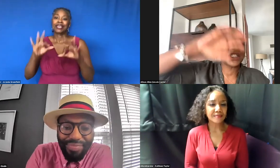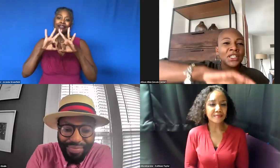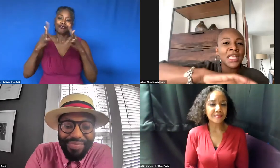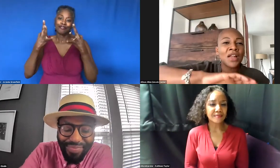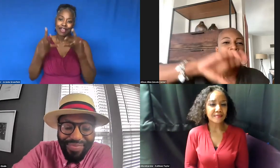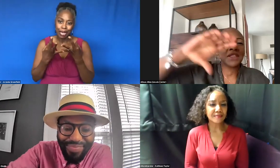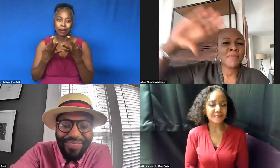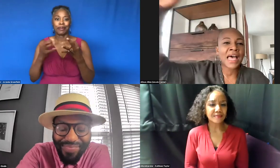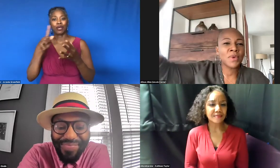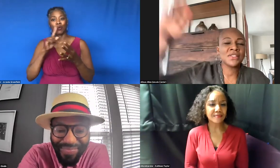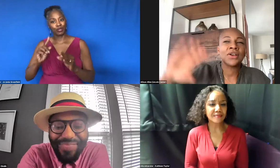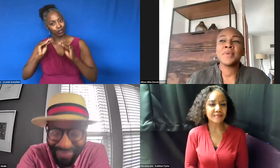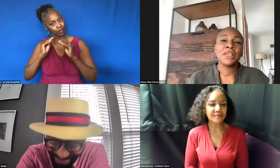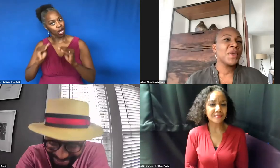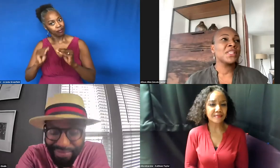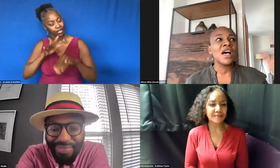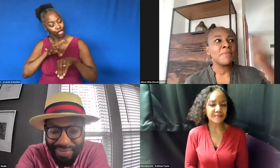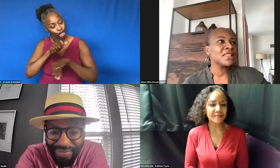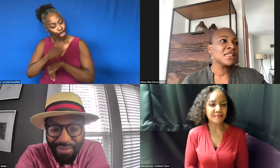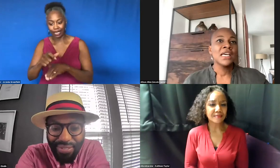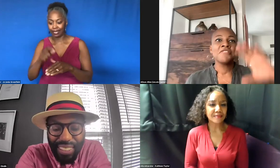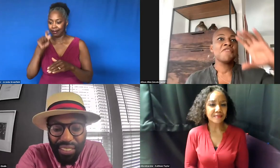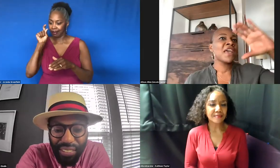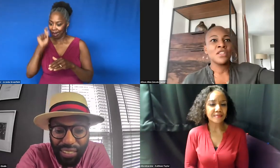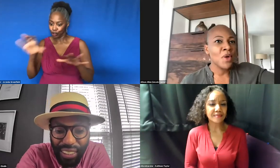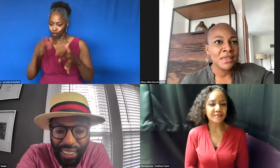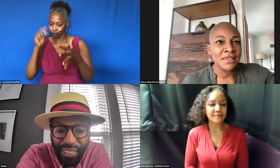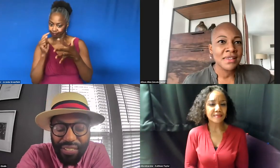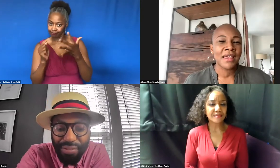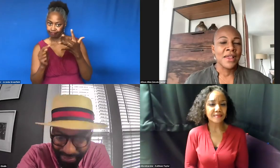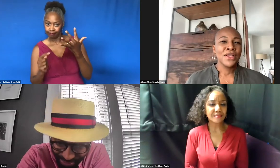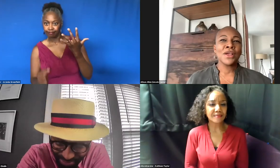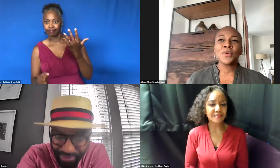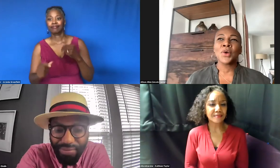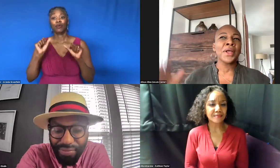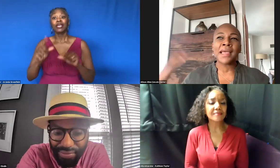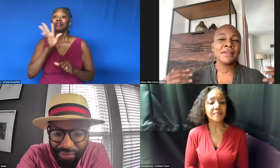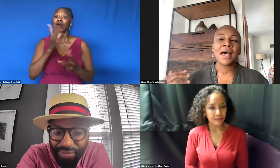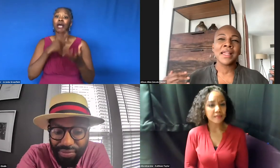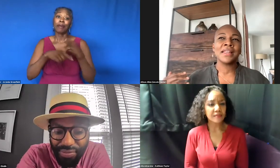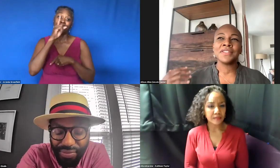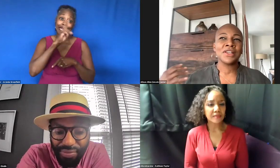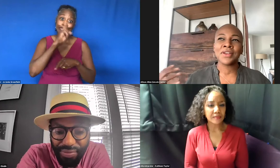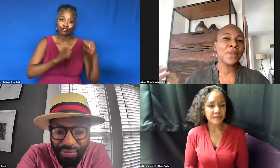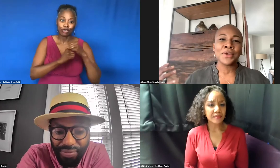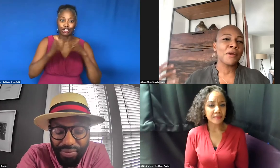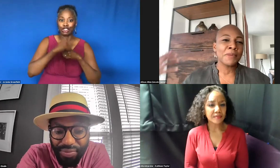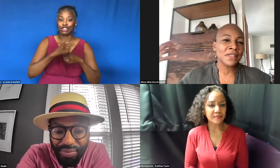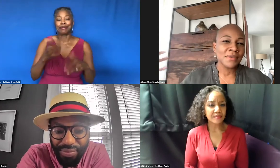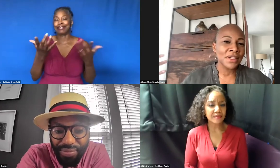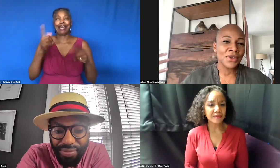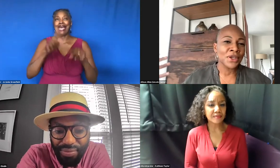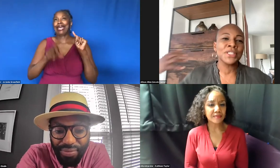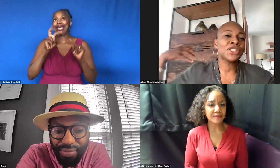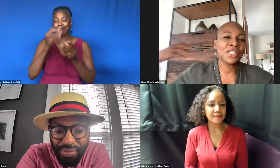ingrained very early on what the pathways are. We can talk about the faith ones that, you know, growing, I can't even tell you, I grew up